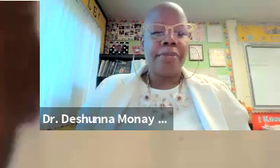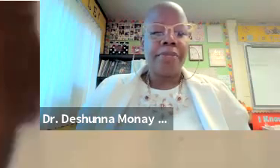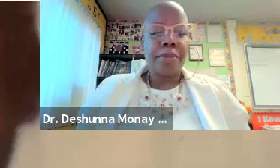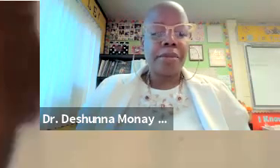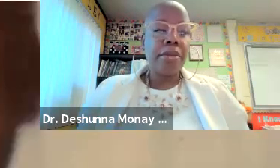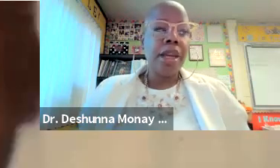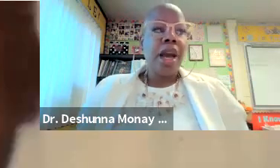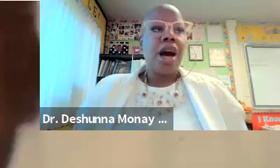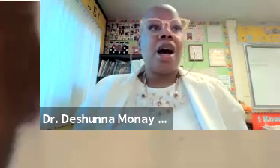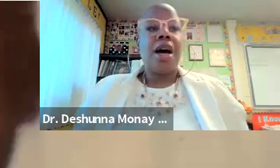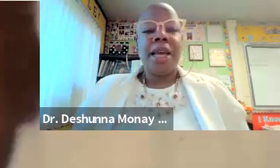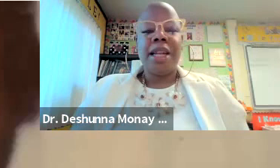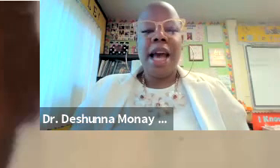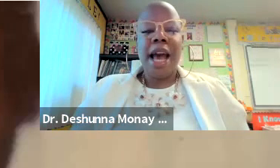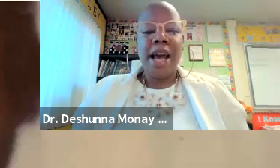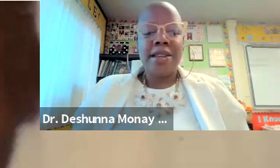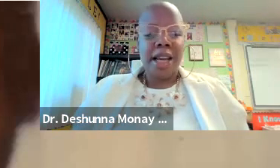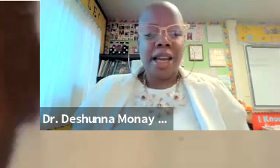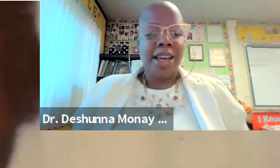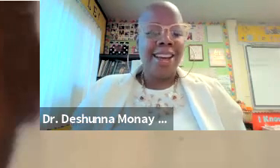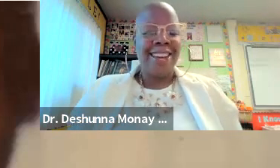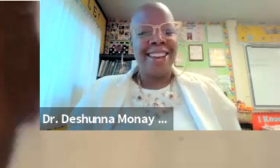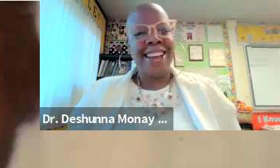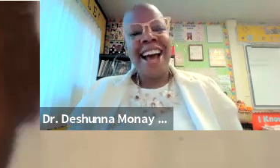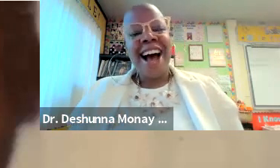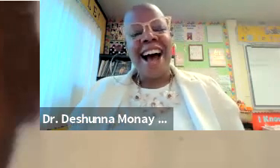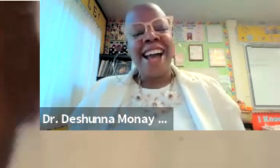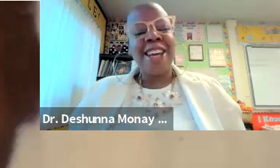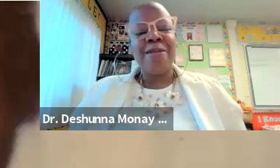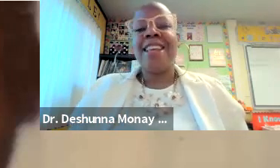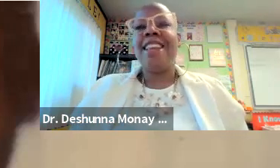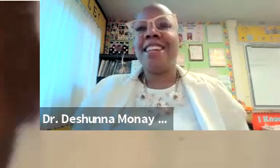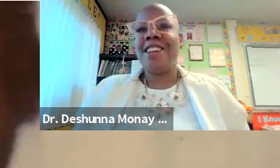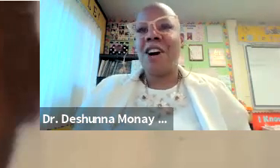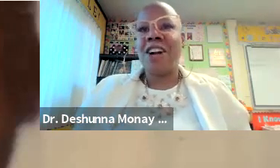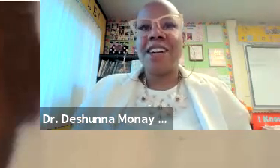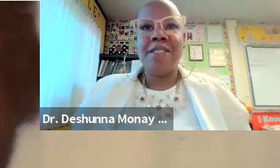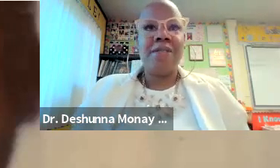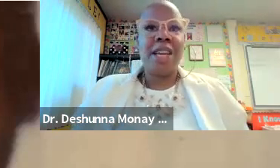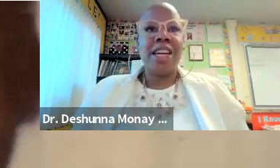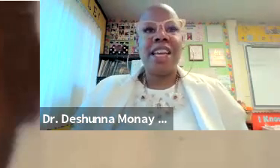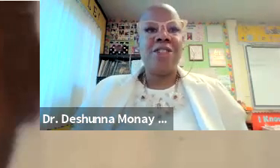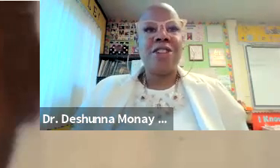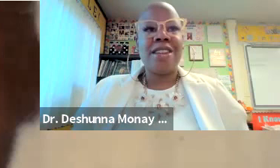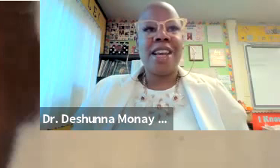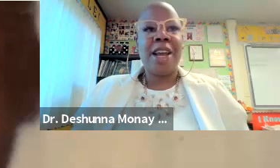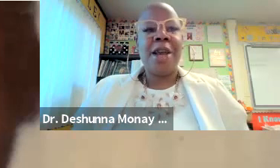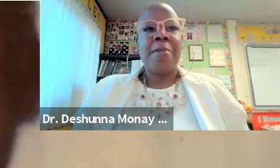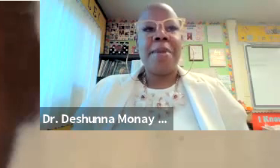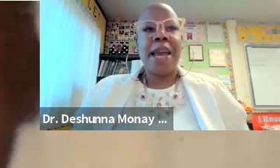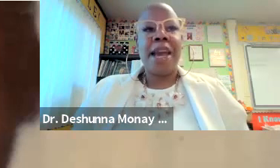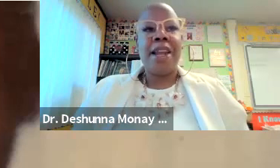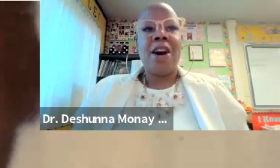that. And lastly, I am the daughter of a very